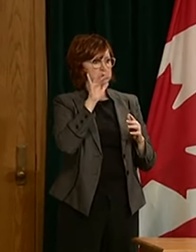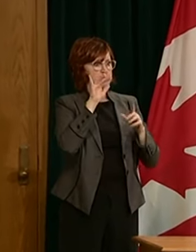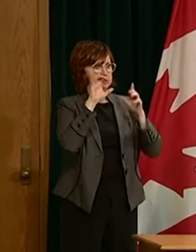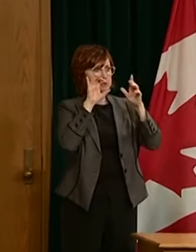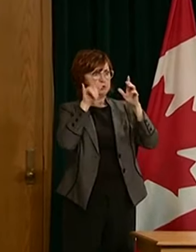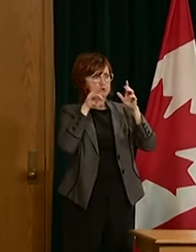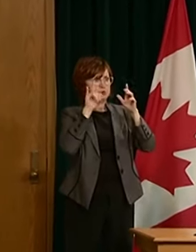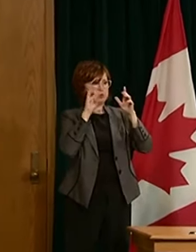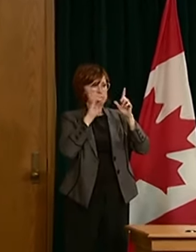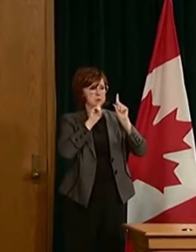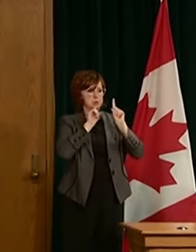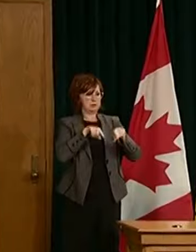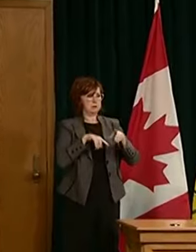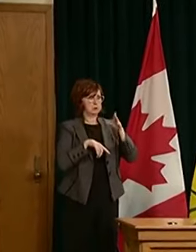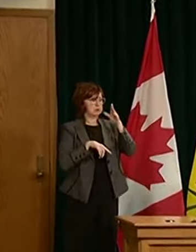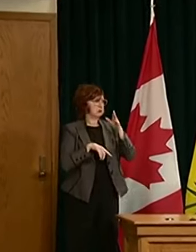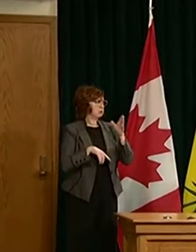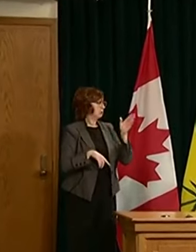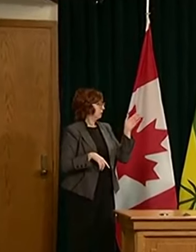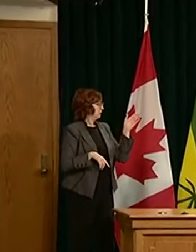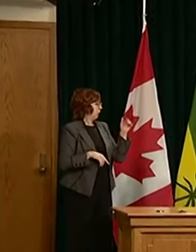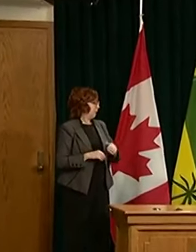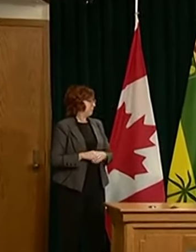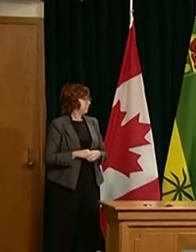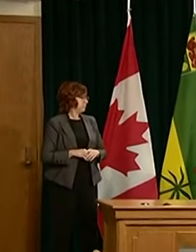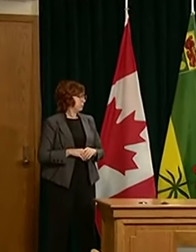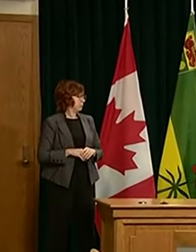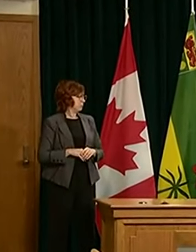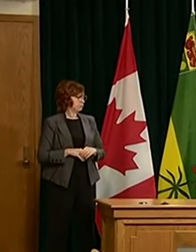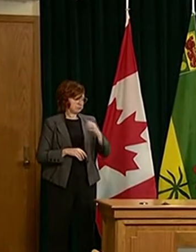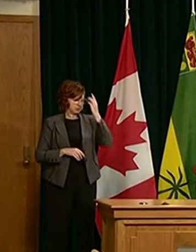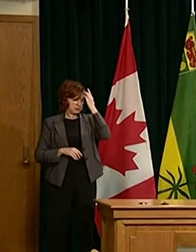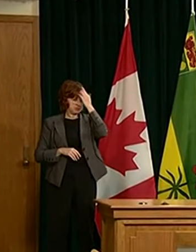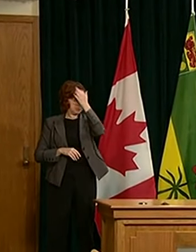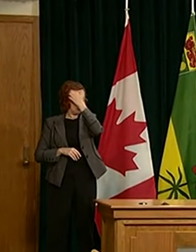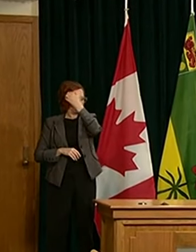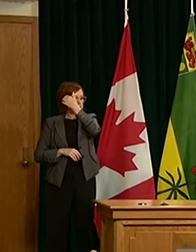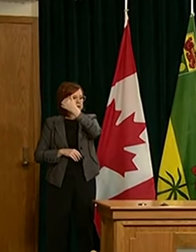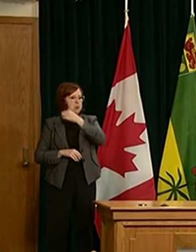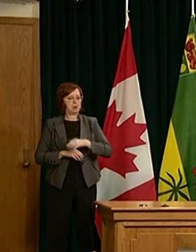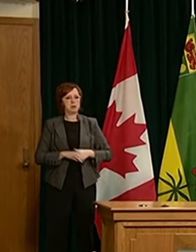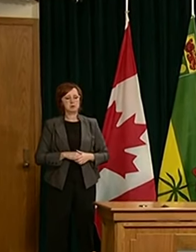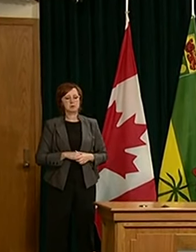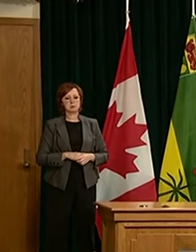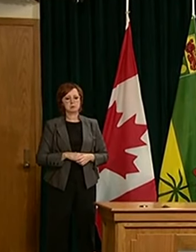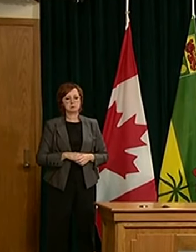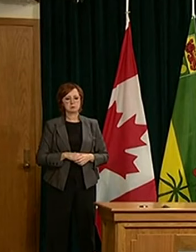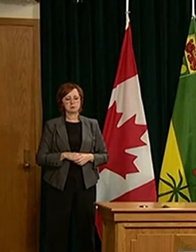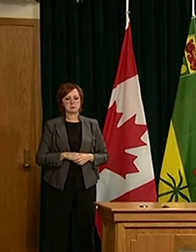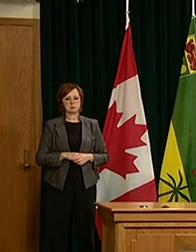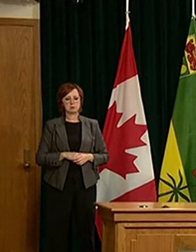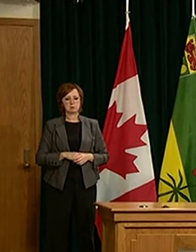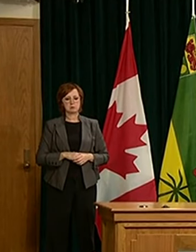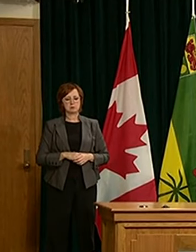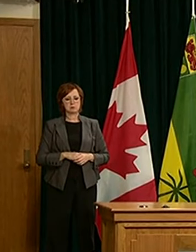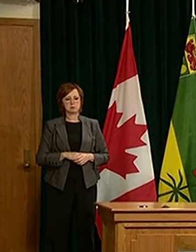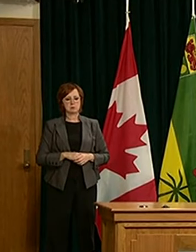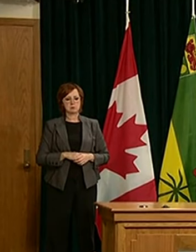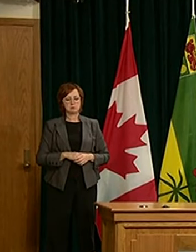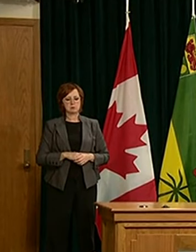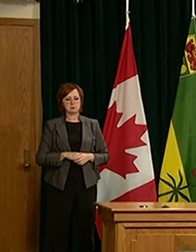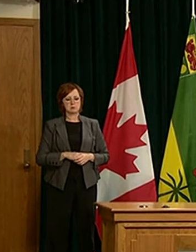Yes, thank you. For this modeling that we did currently, it was at the provincial level, and we